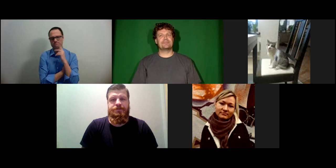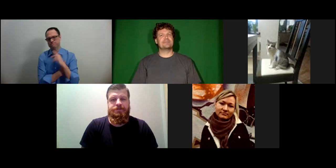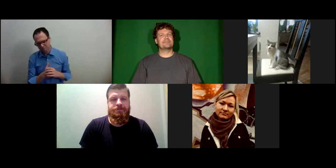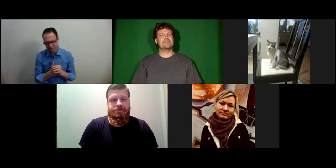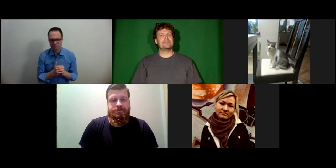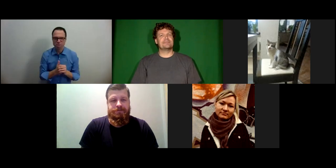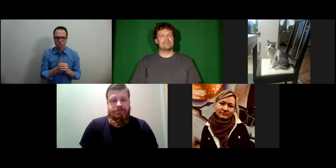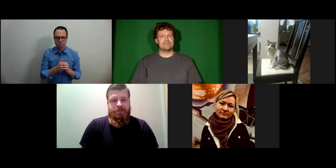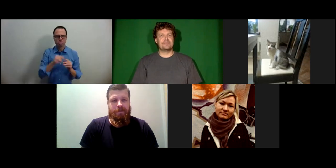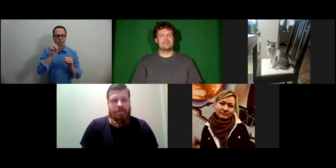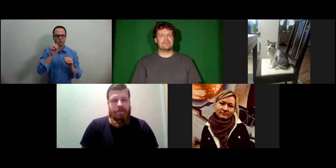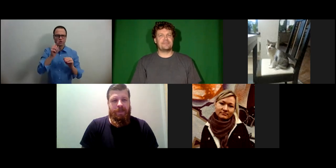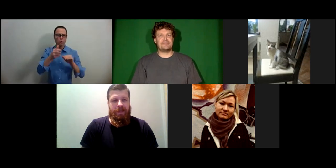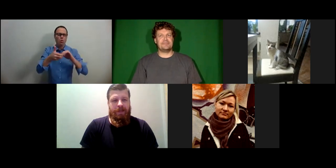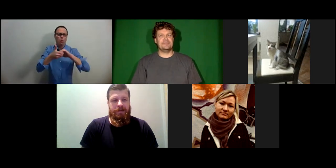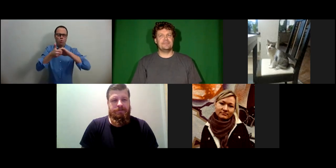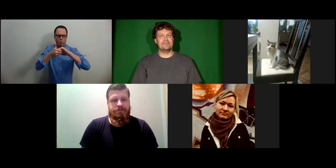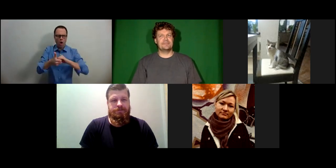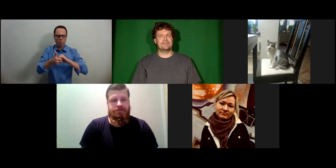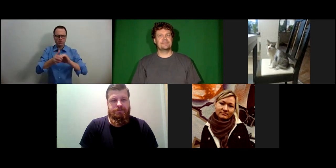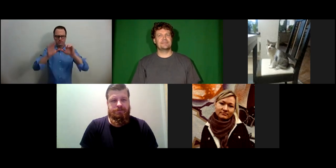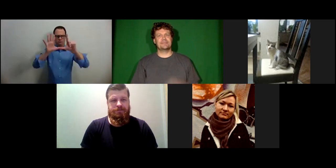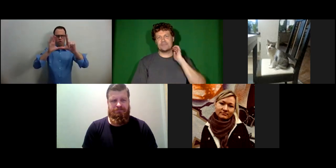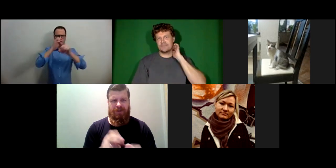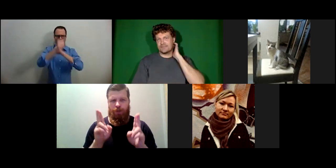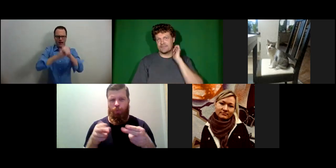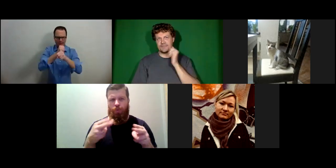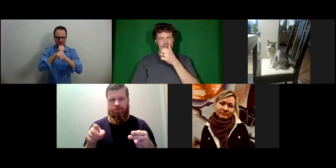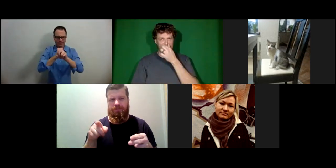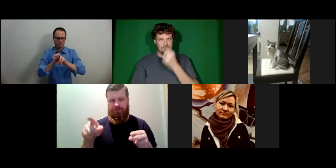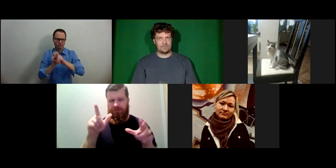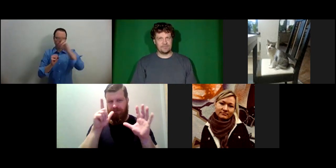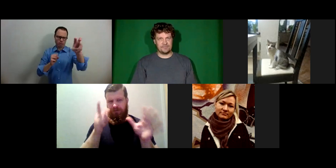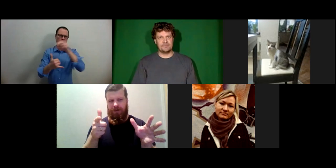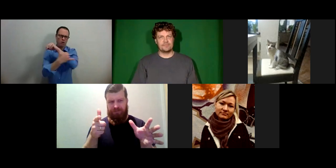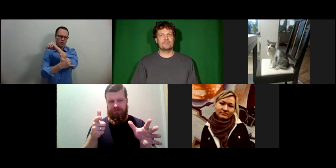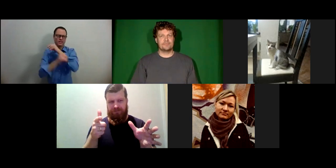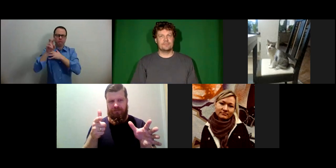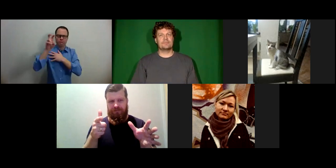really thankful to those players that gave me a short summary of what the coach said.